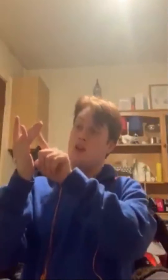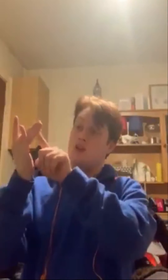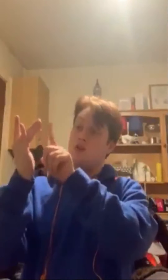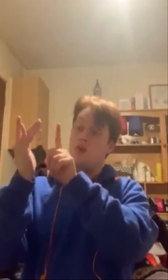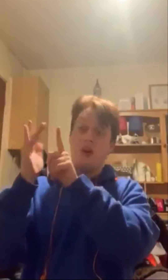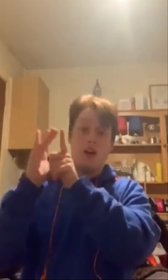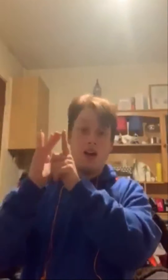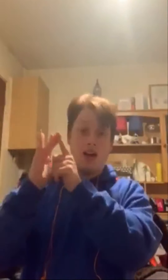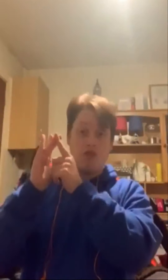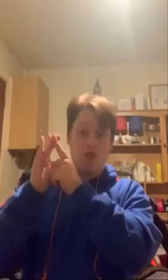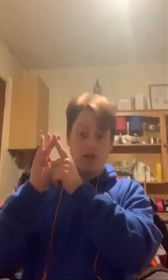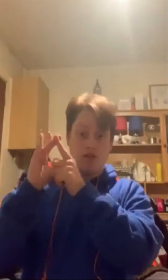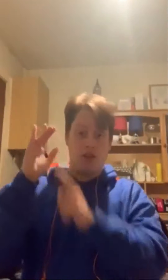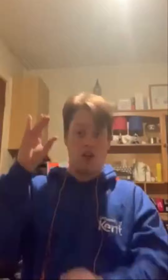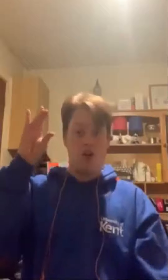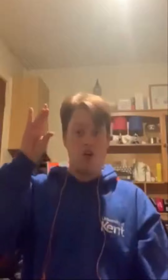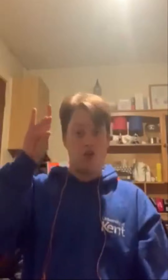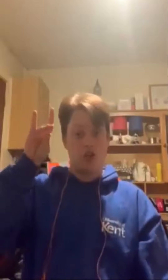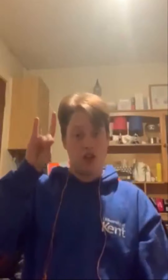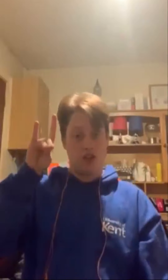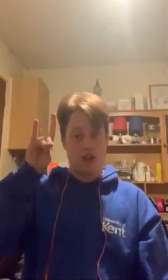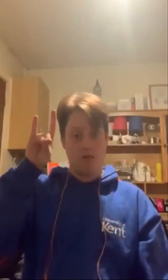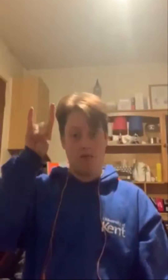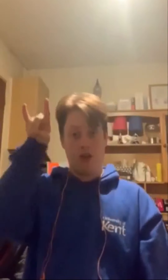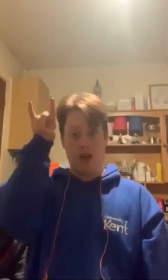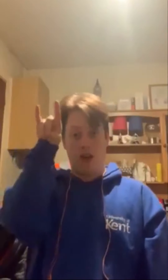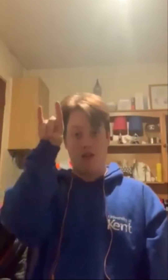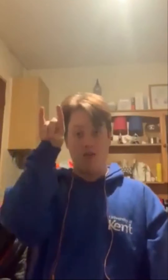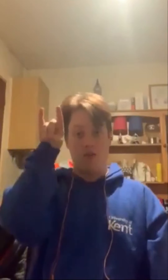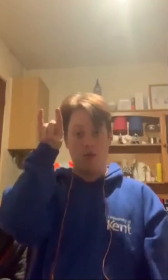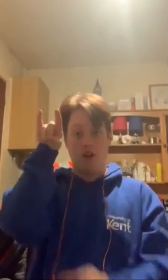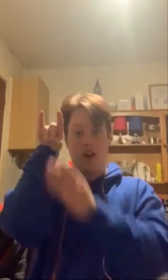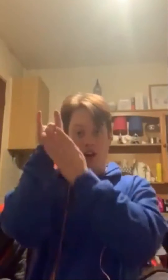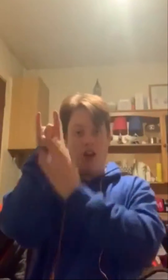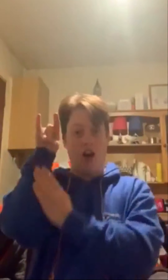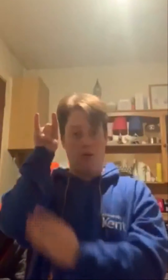middle and ring finger onto your thumb, looking like a llama,